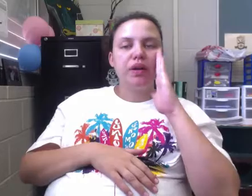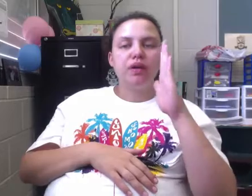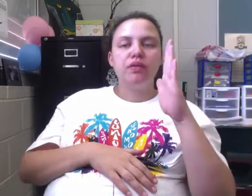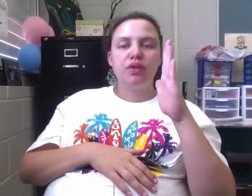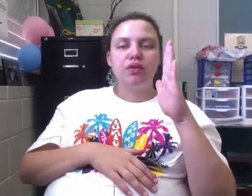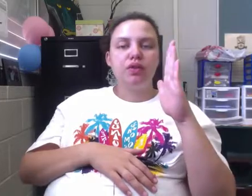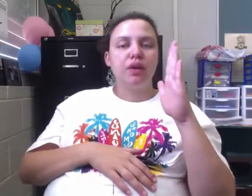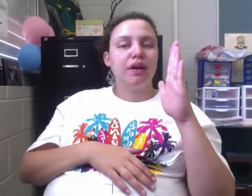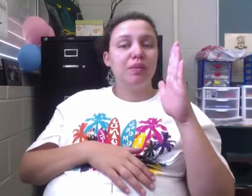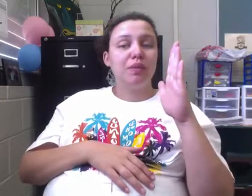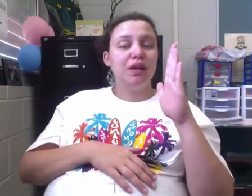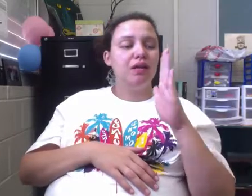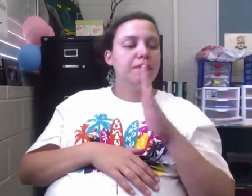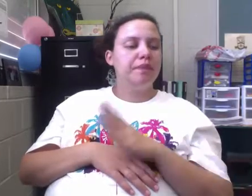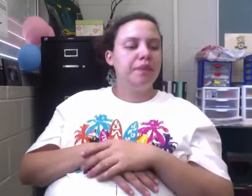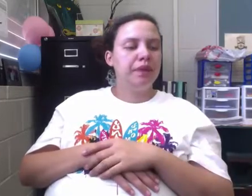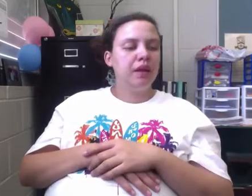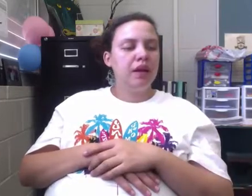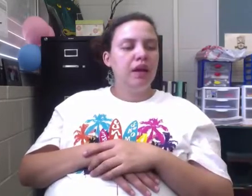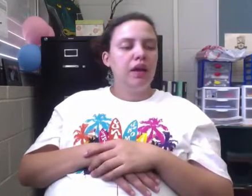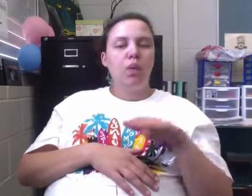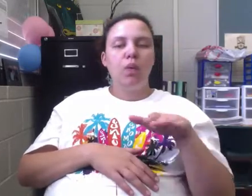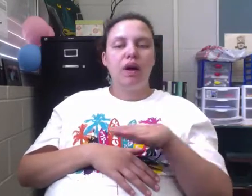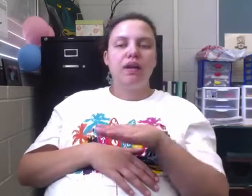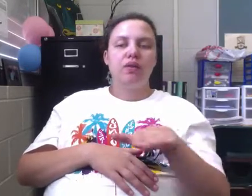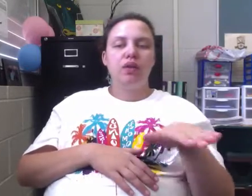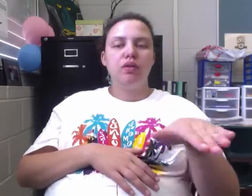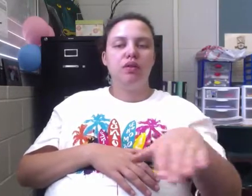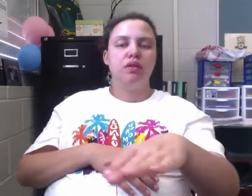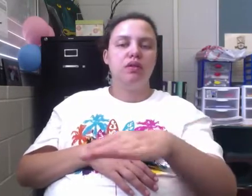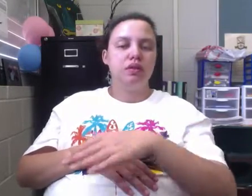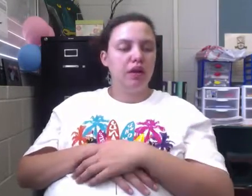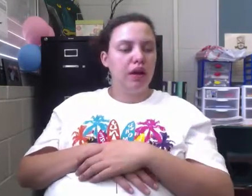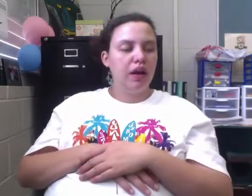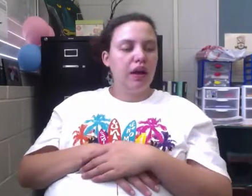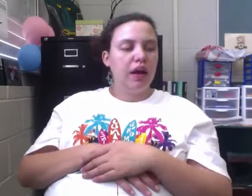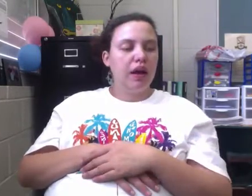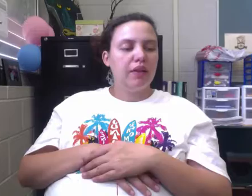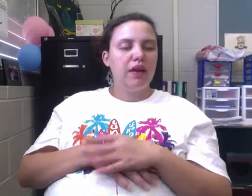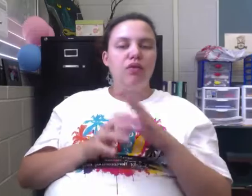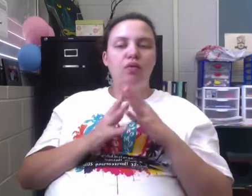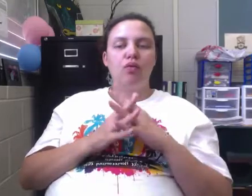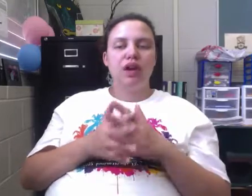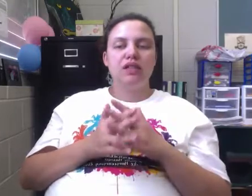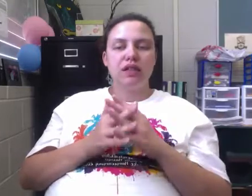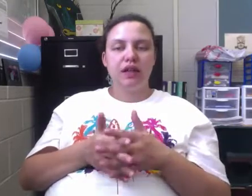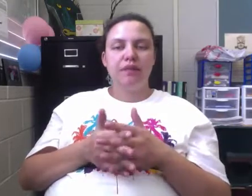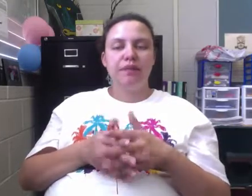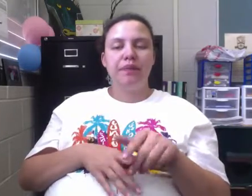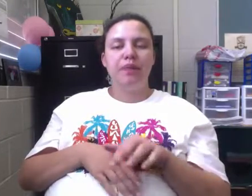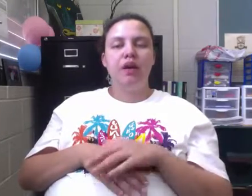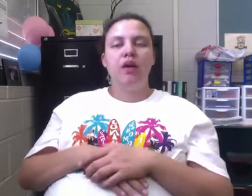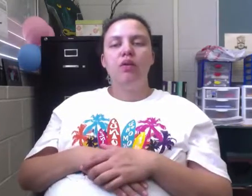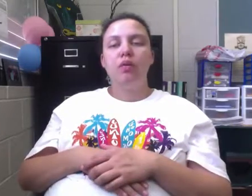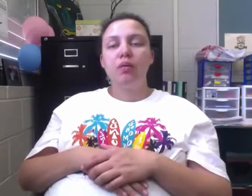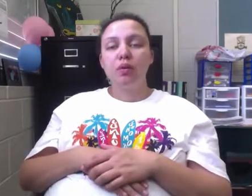Will, future, or it will be. Winding road. And then wrestling. Remember rule